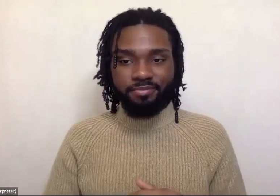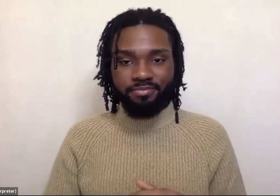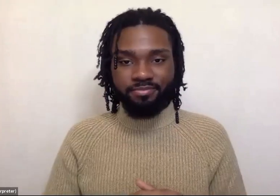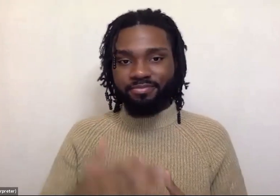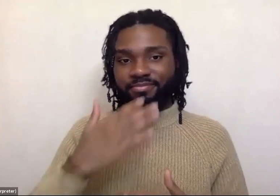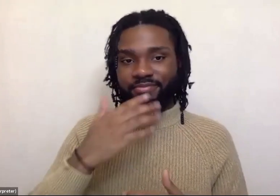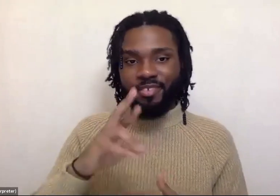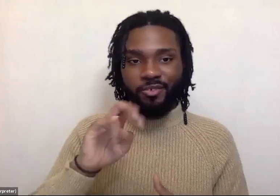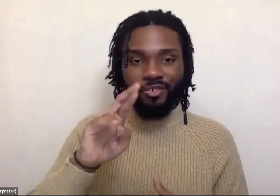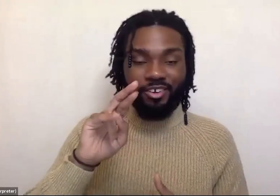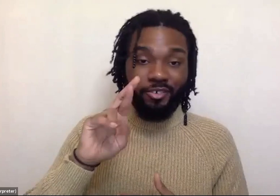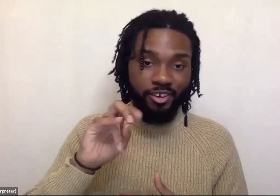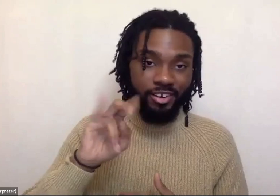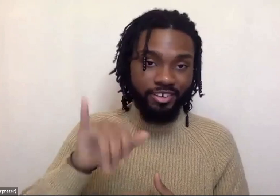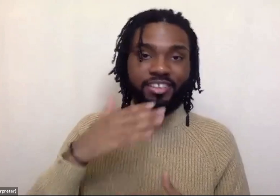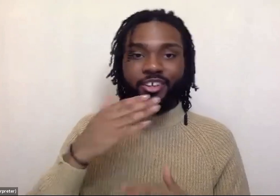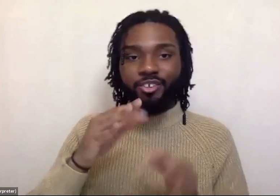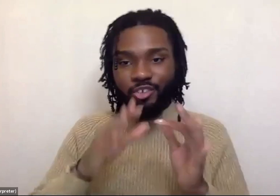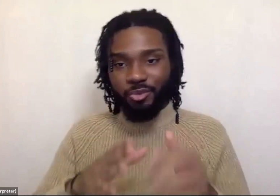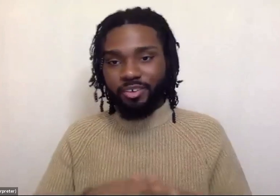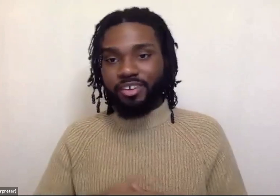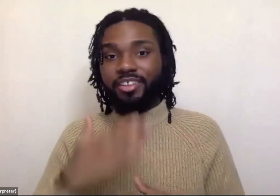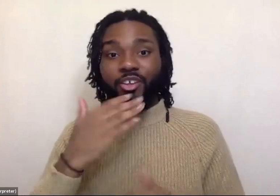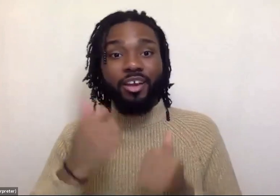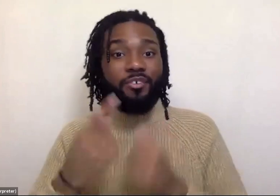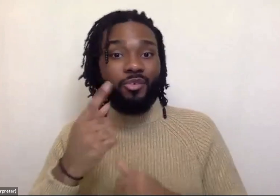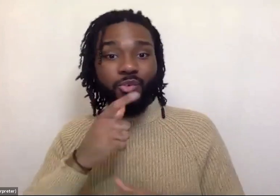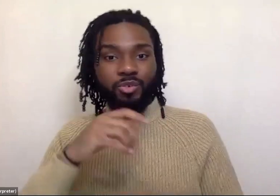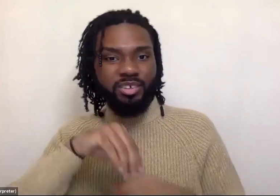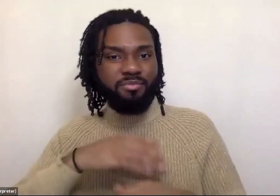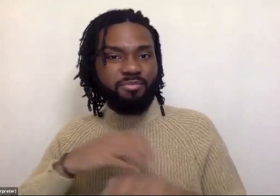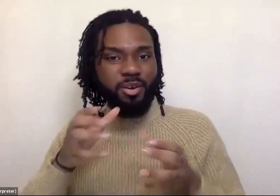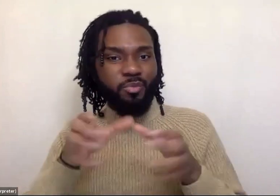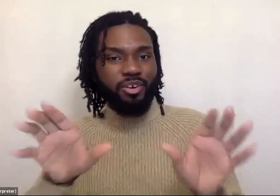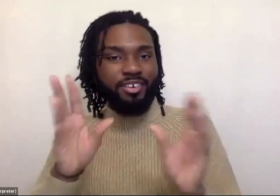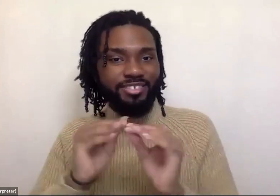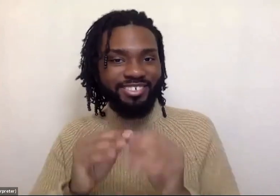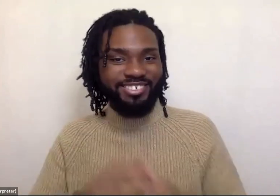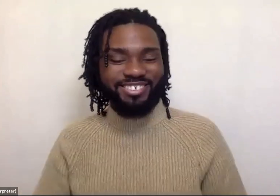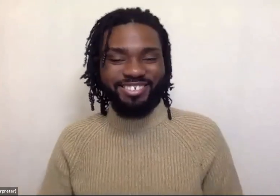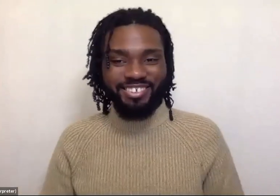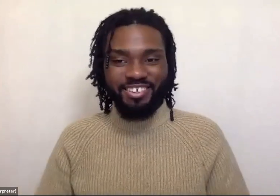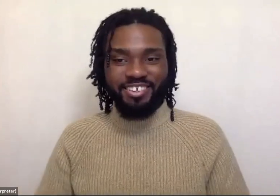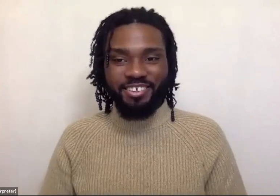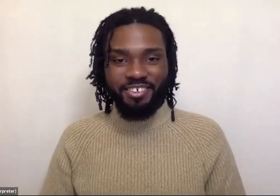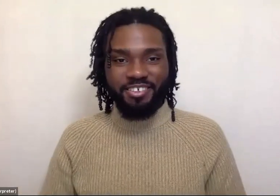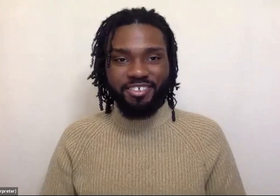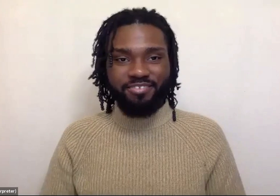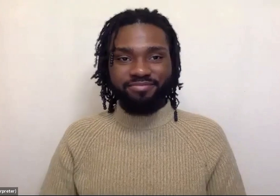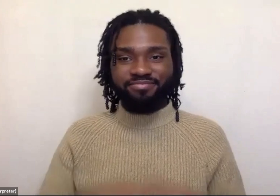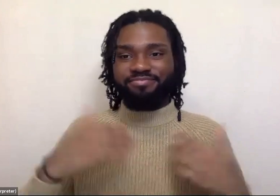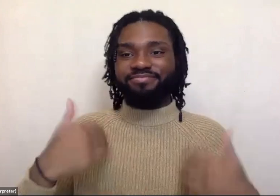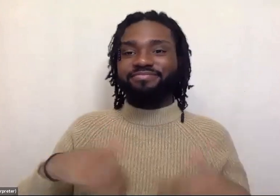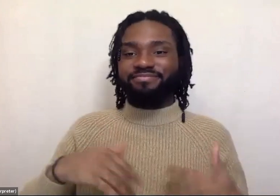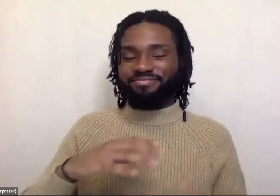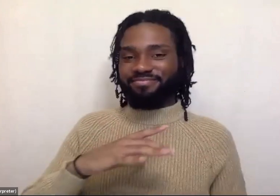you. Interpreters. Everyone that was in my breakout session. Yes. It means a lot to hear it from the